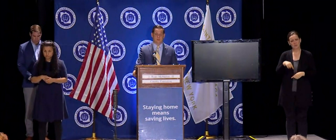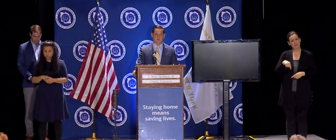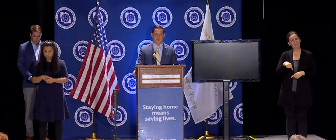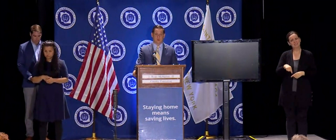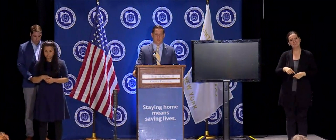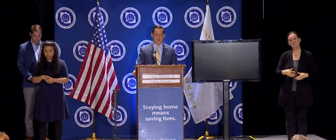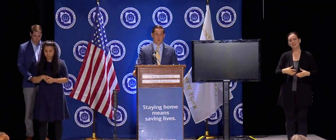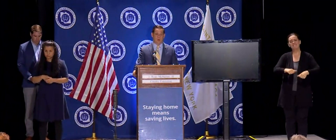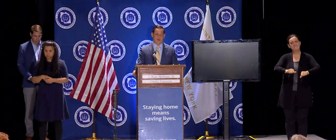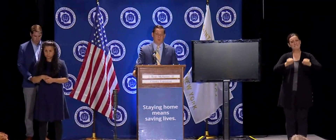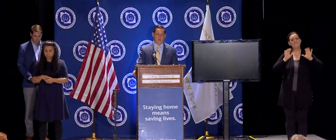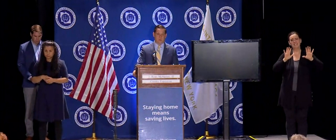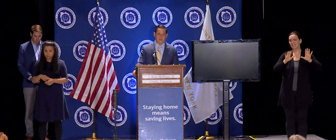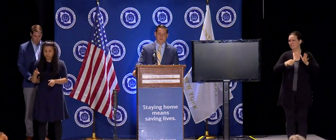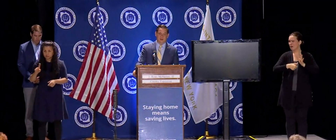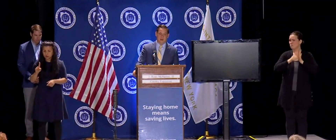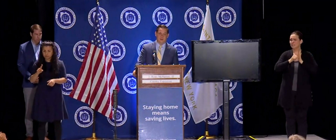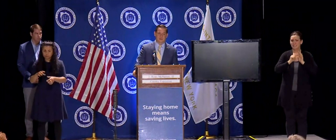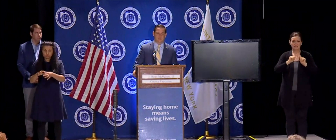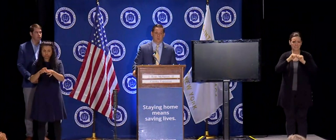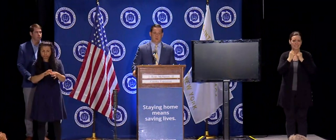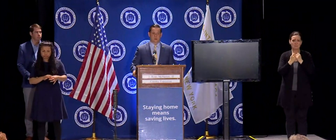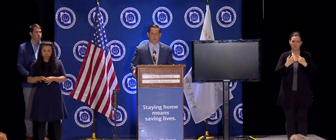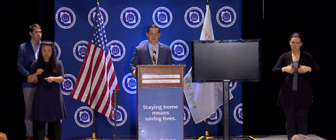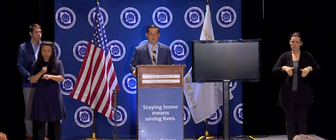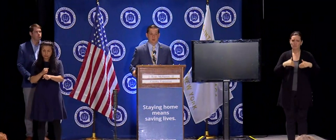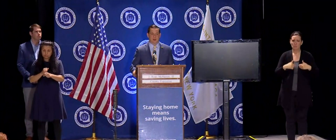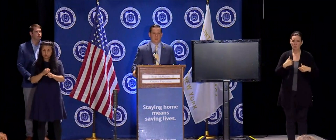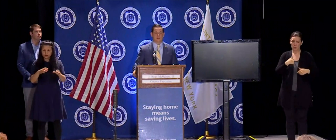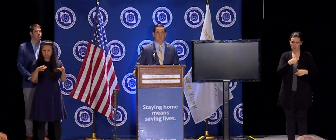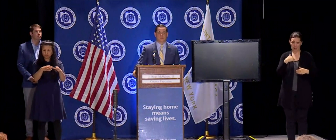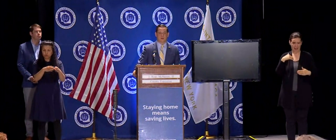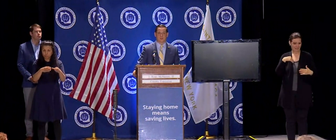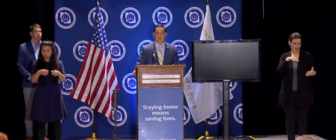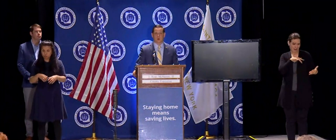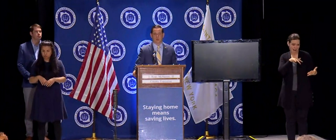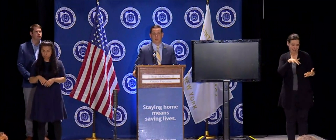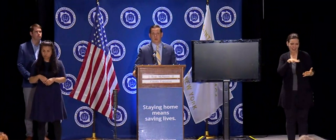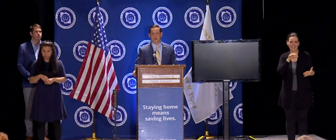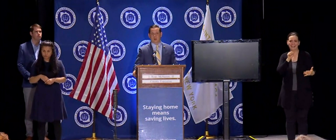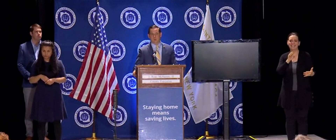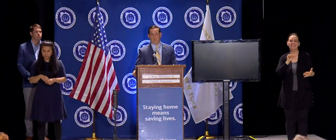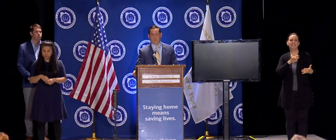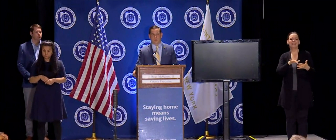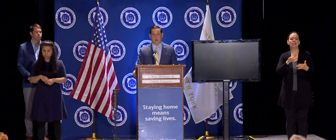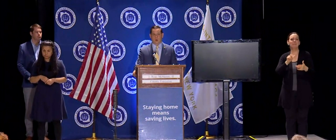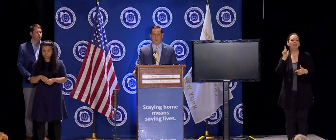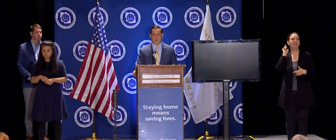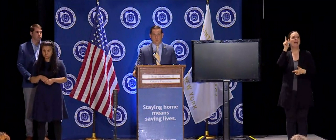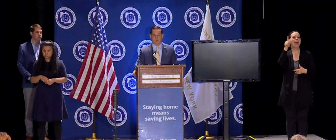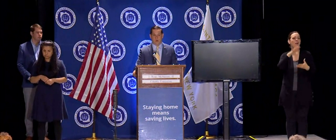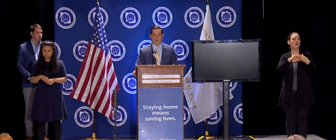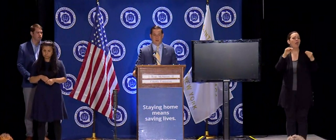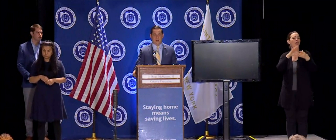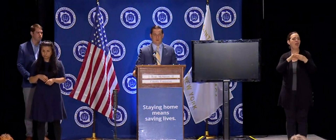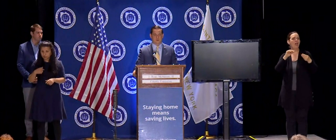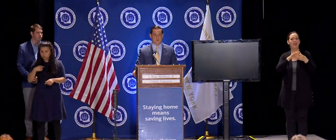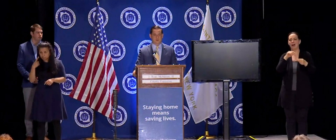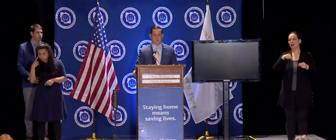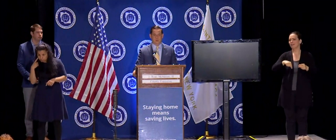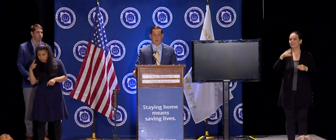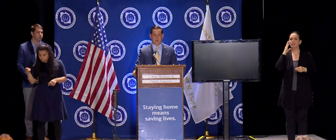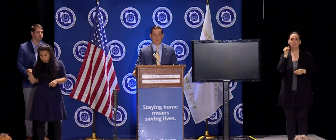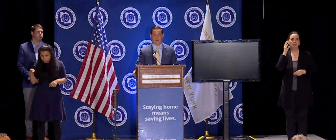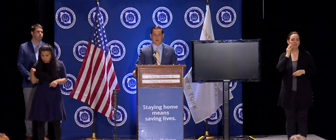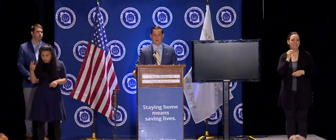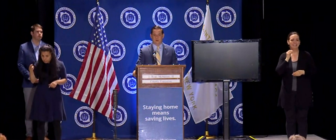impressive team victory. One that we'll do a case study on this, and we'll do a case study on this, and we'll tell this story, and we'll go to other conferences